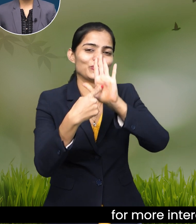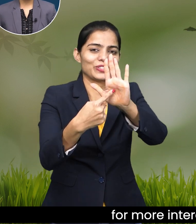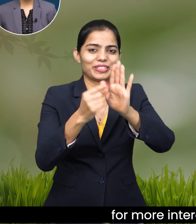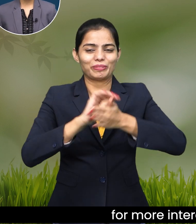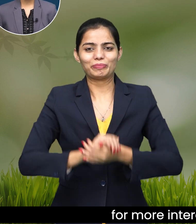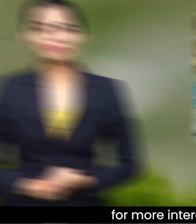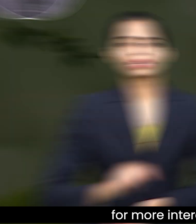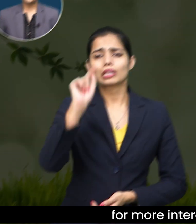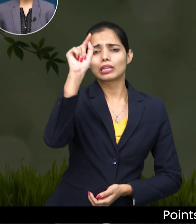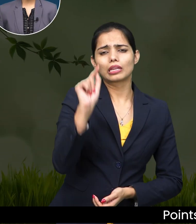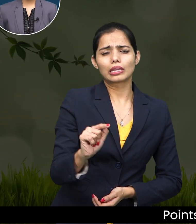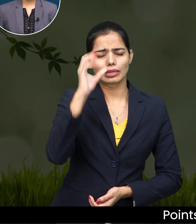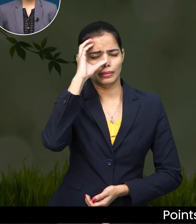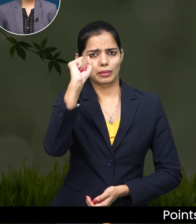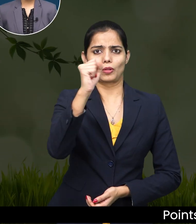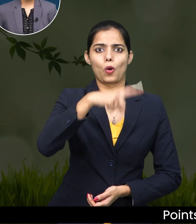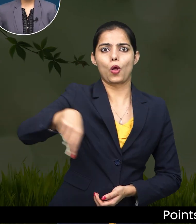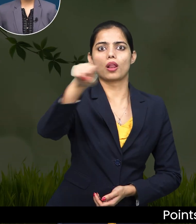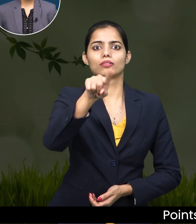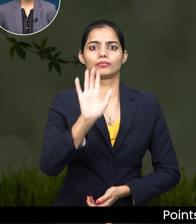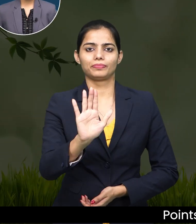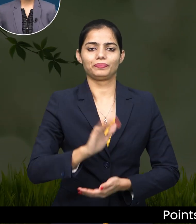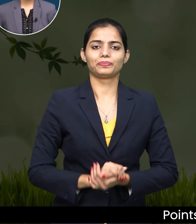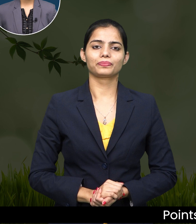explore. Points to remember.